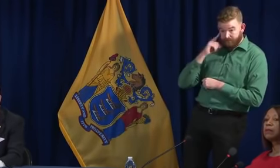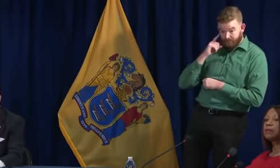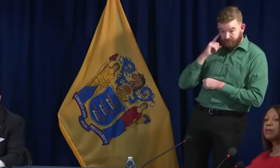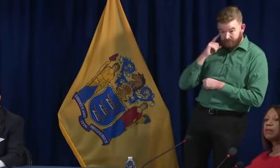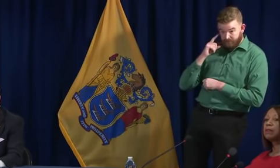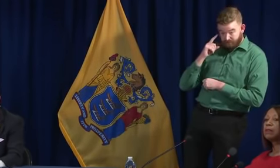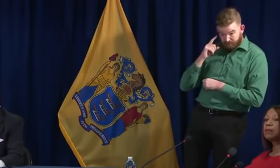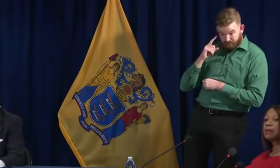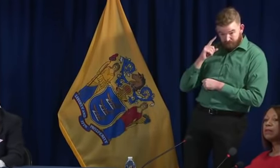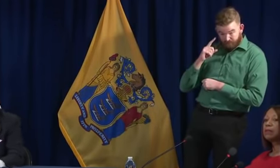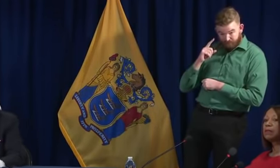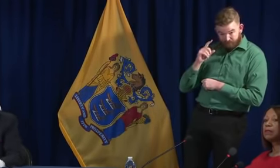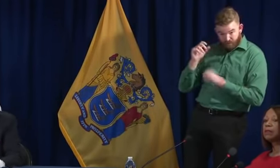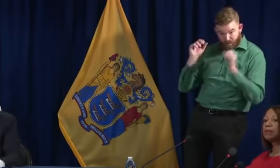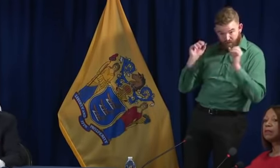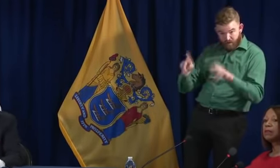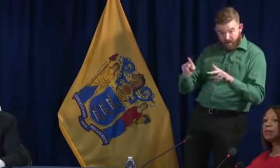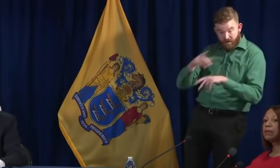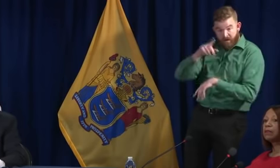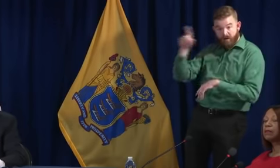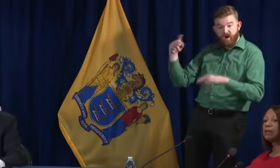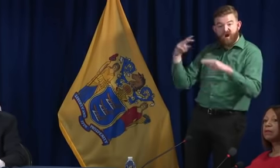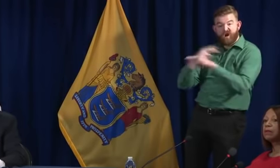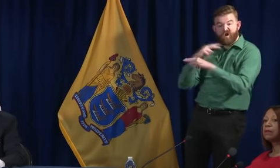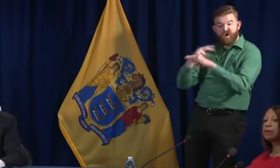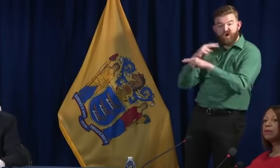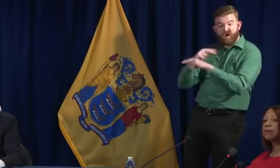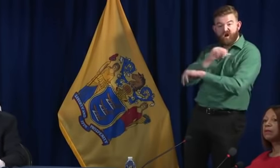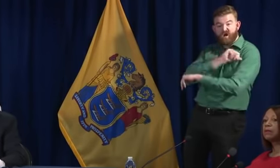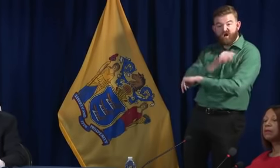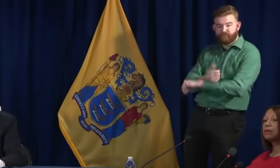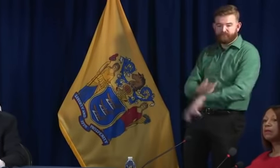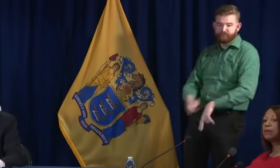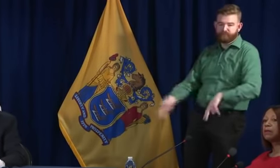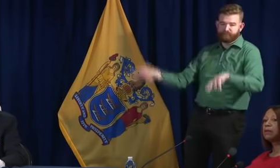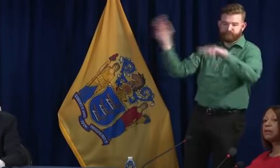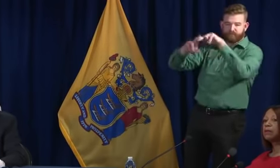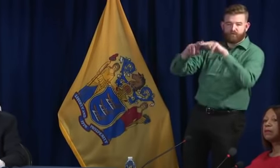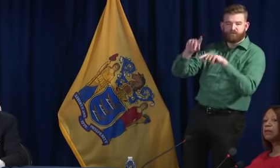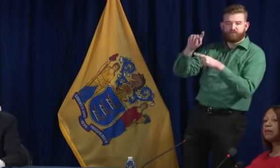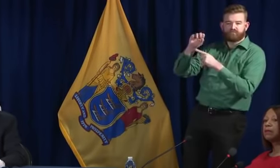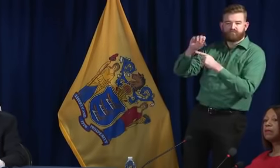considering a toll hike amid this period, especially when the community and the